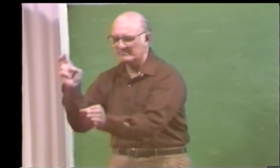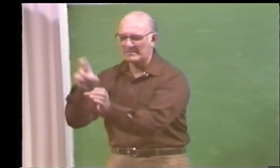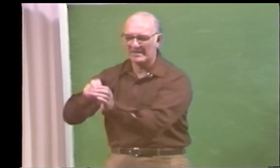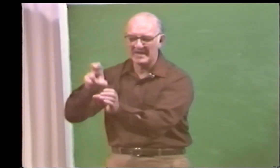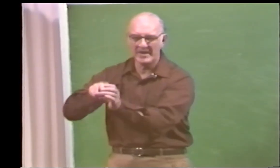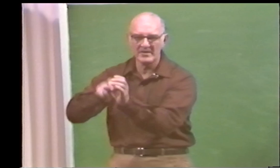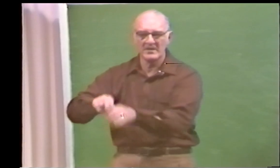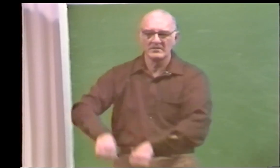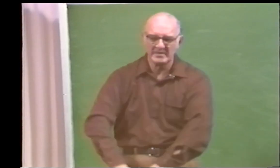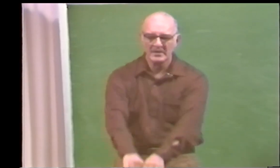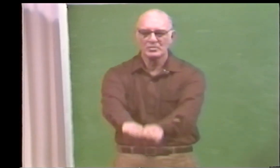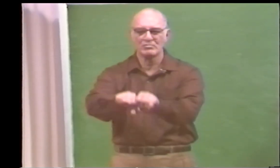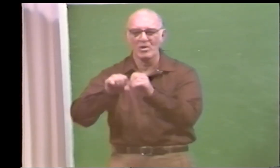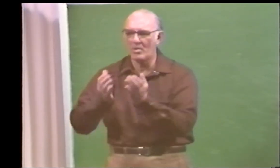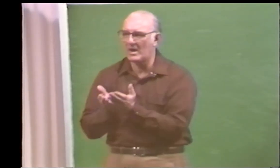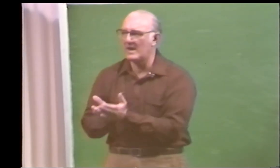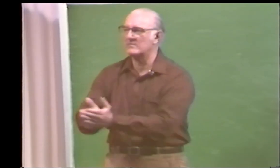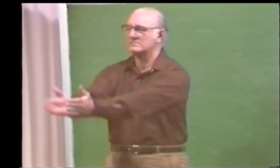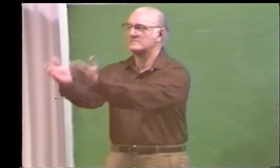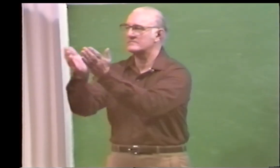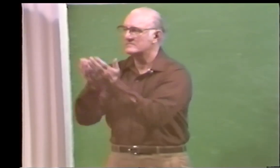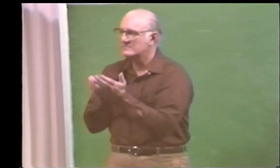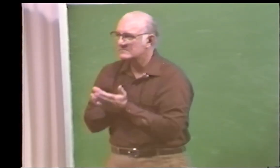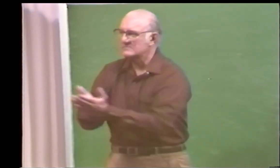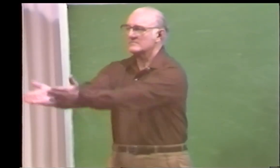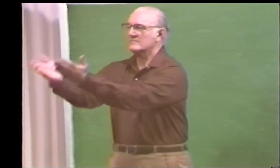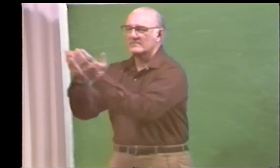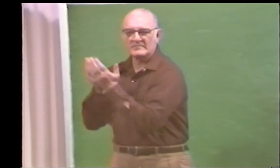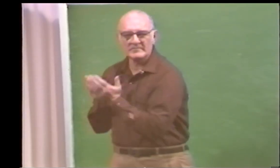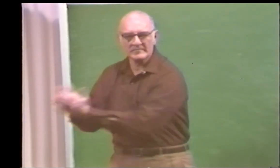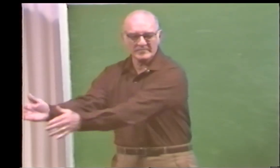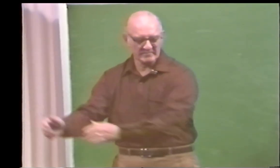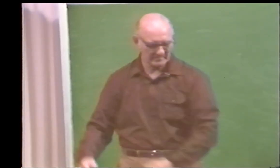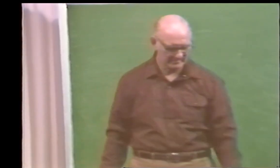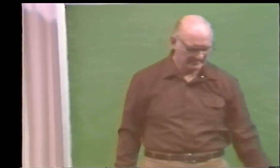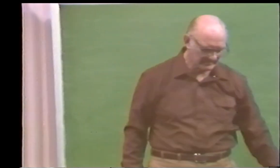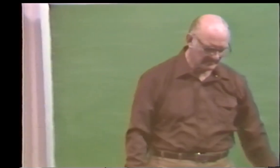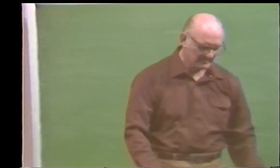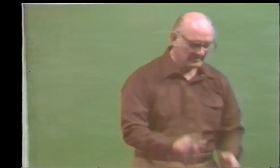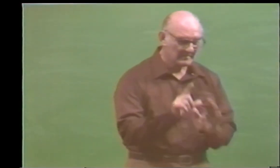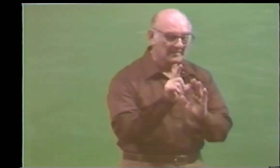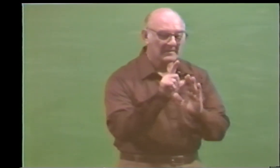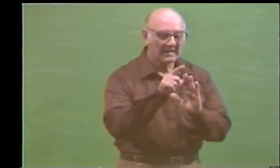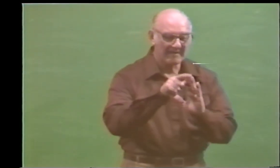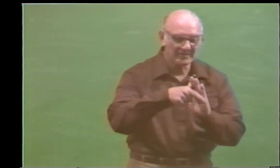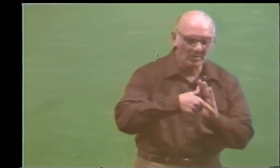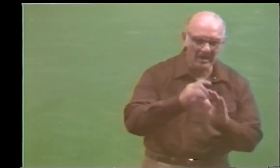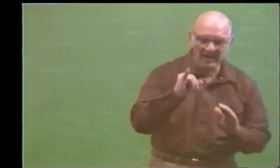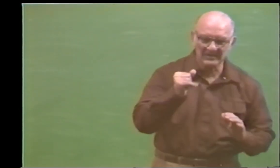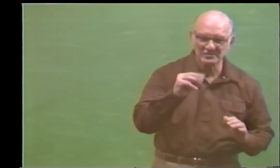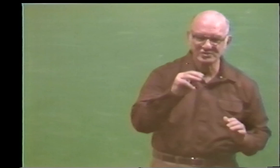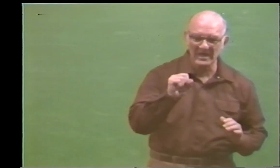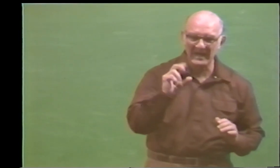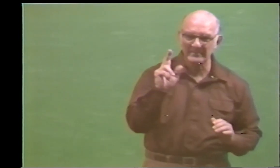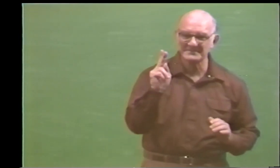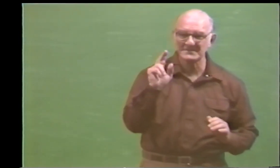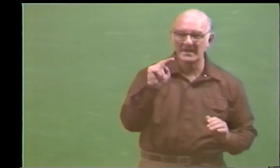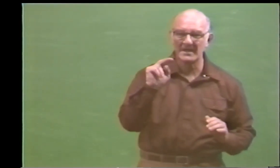people got in to row away. If the world seems